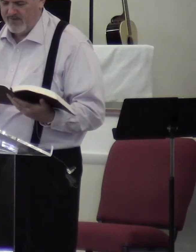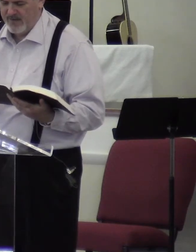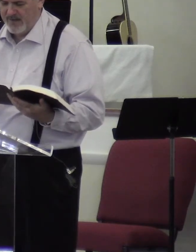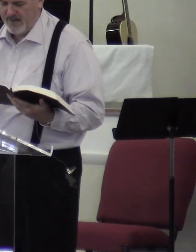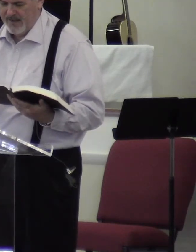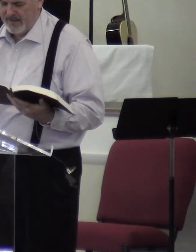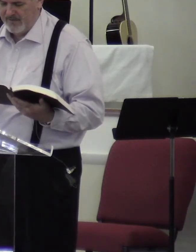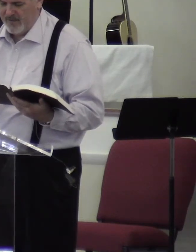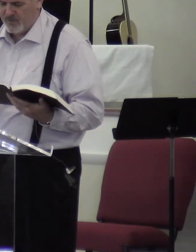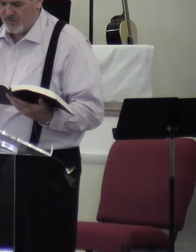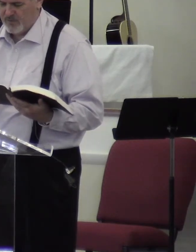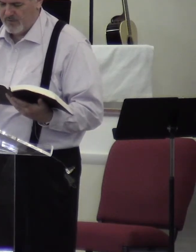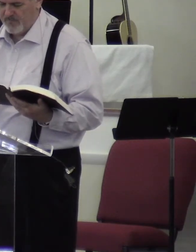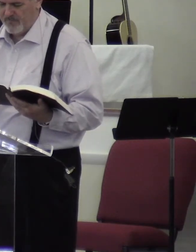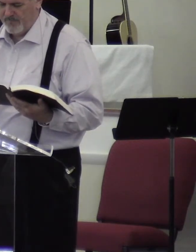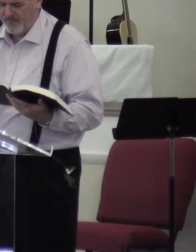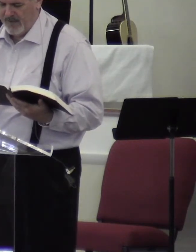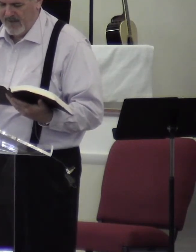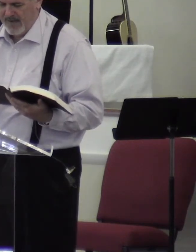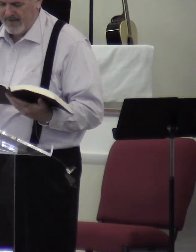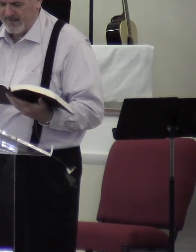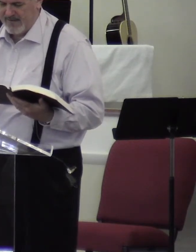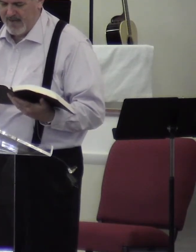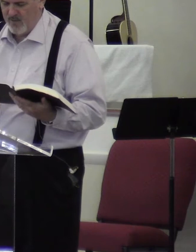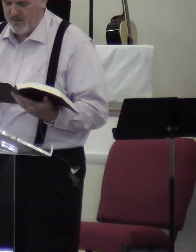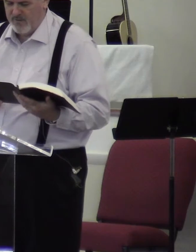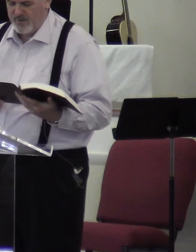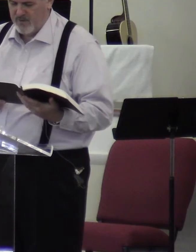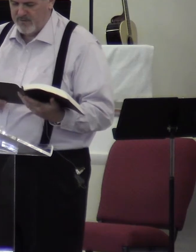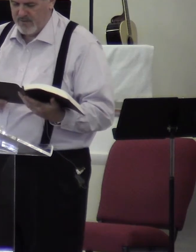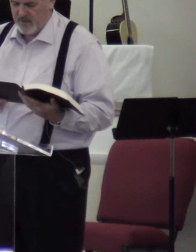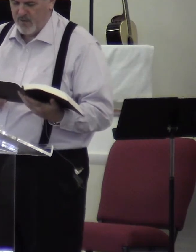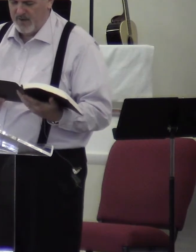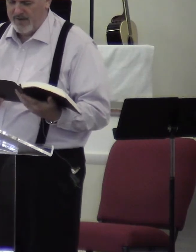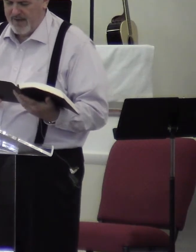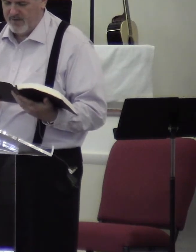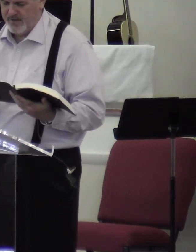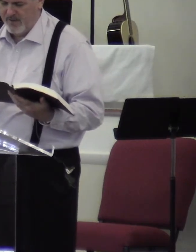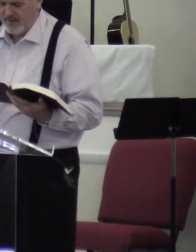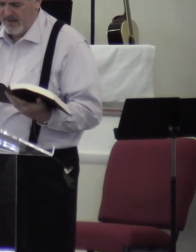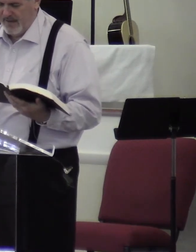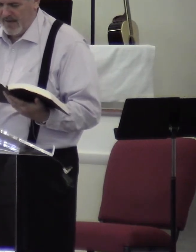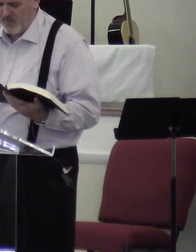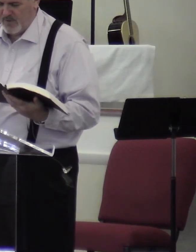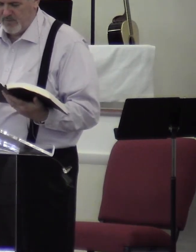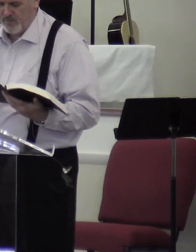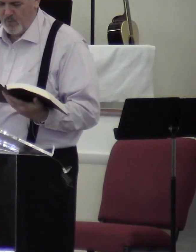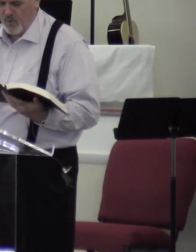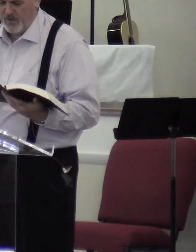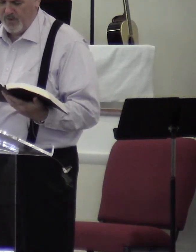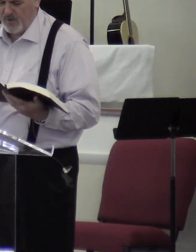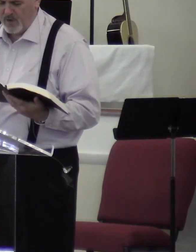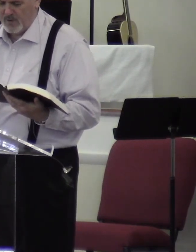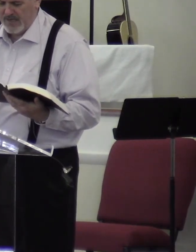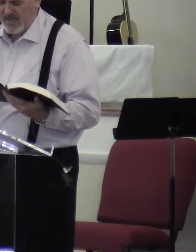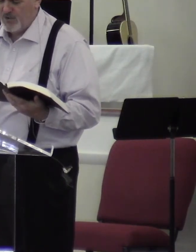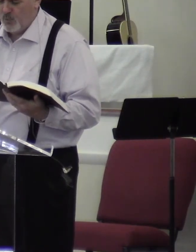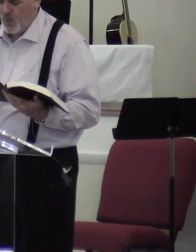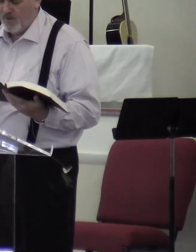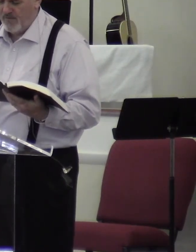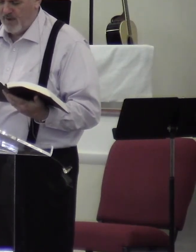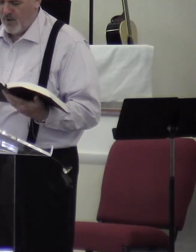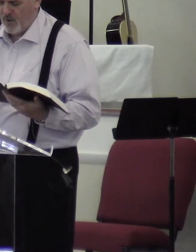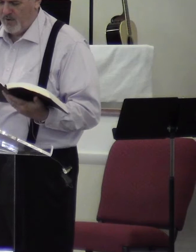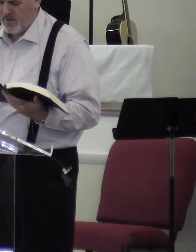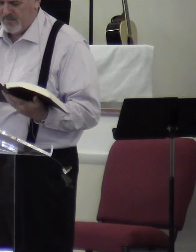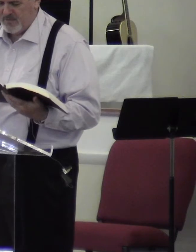under heaven living in Jerusalem. And at the sound of a crowd gathered and was bewildered because each